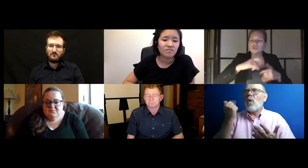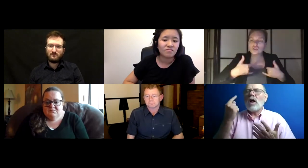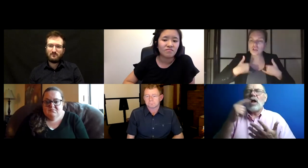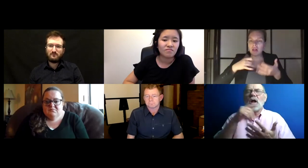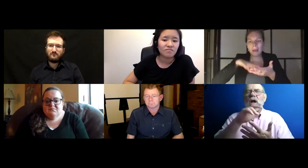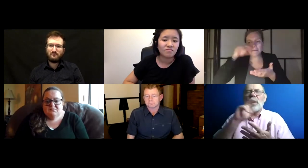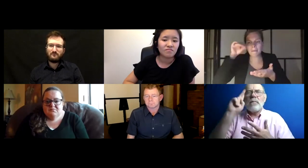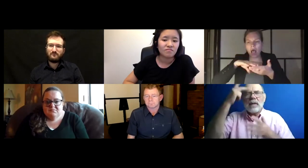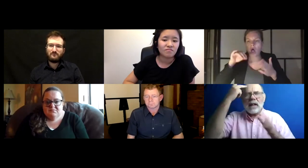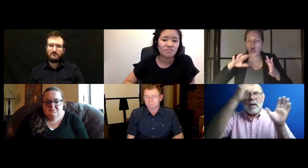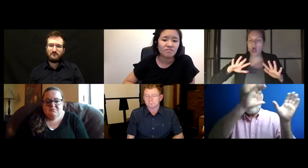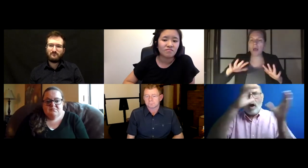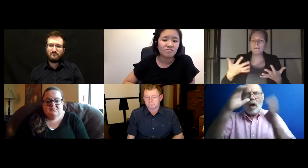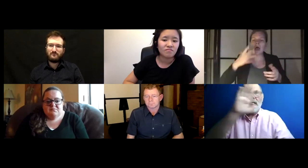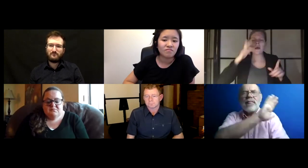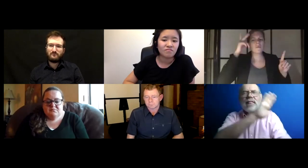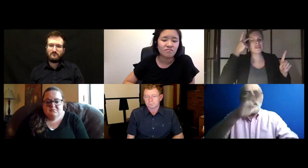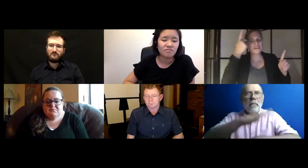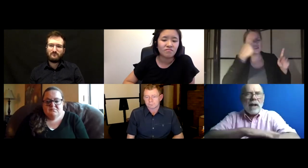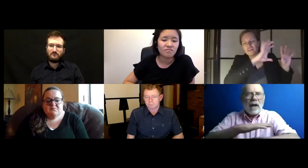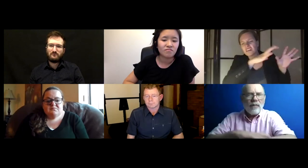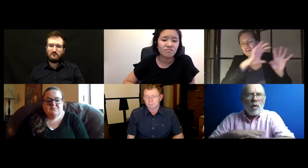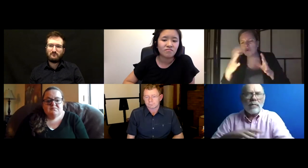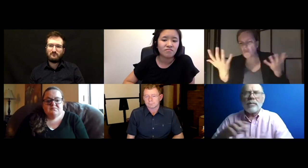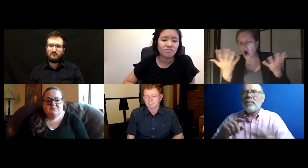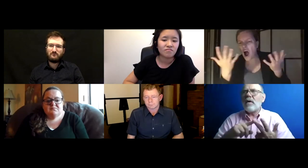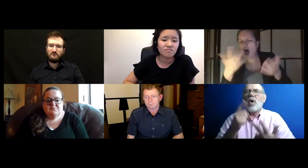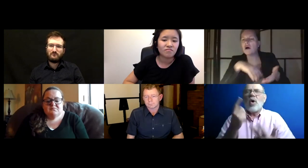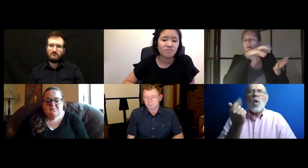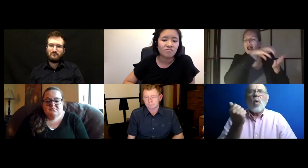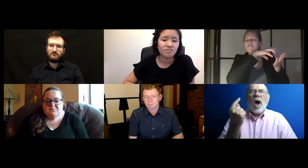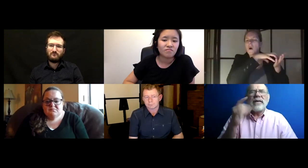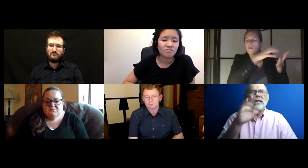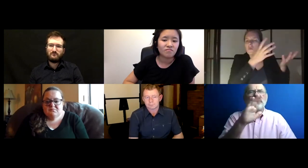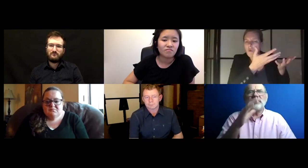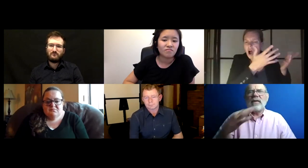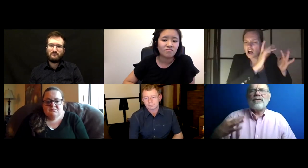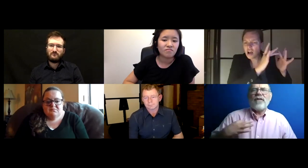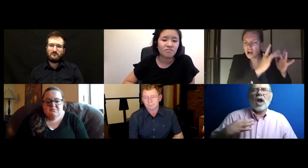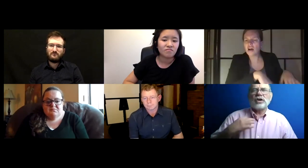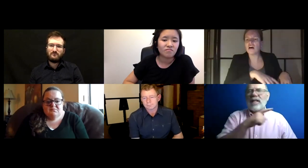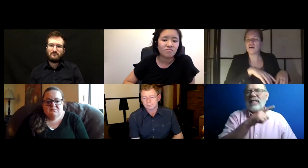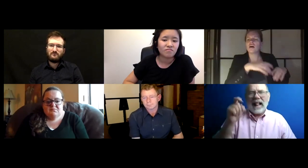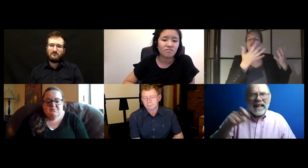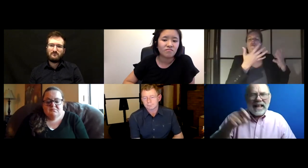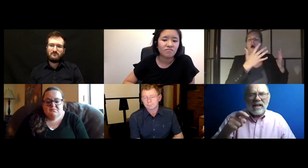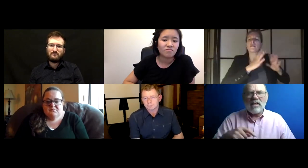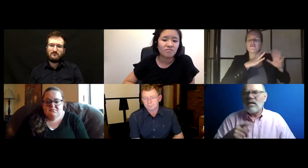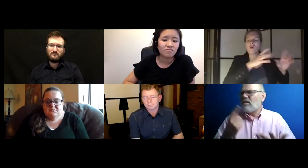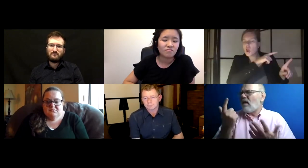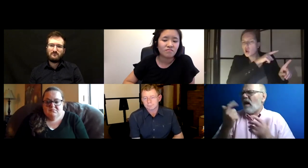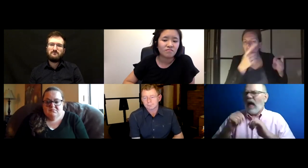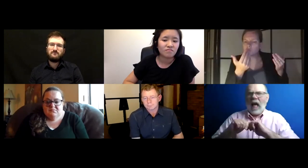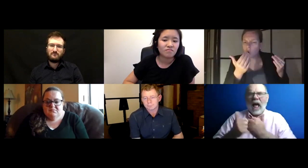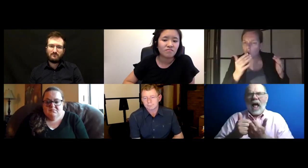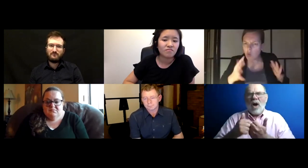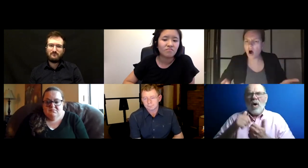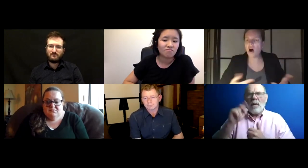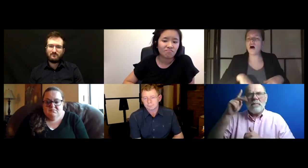our youth of, who are these political parties and what are their platforms, and what volunteer